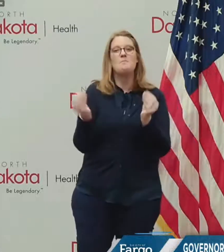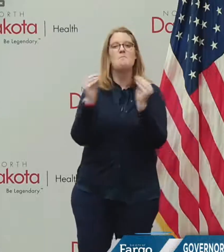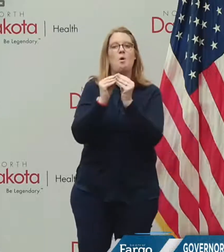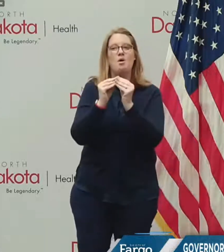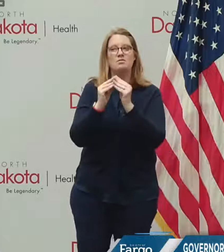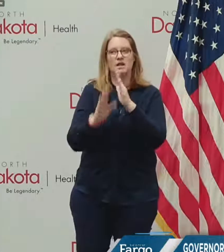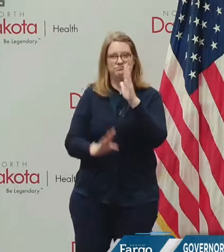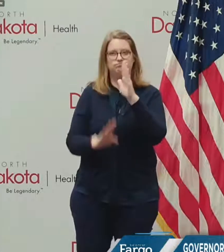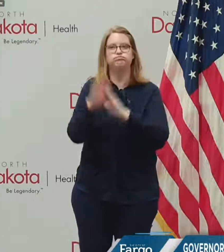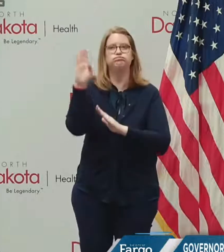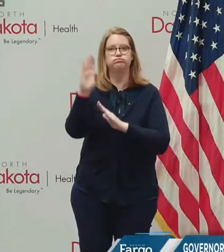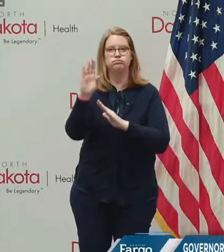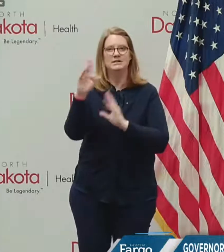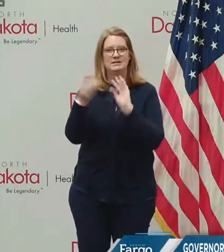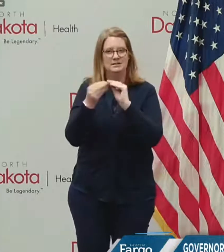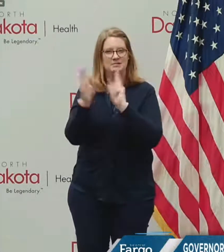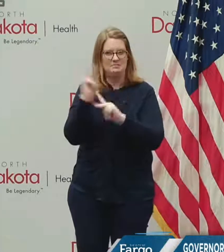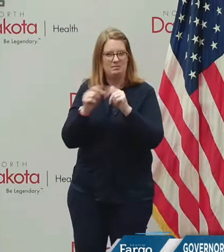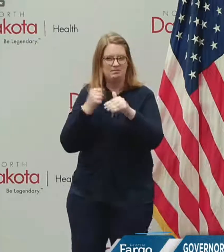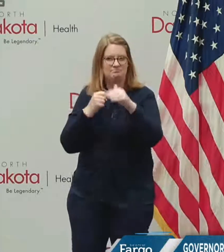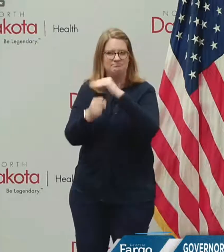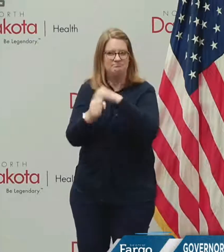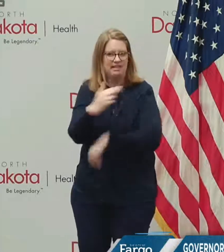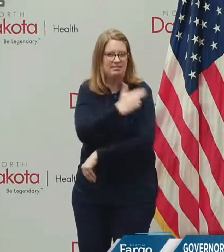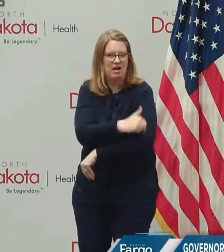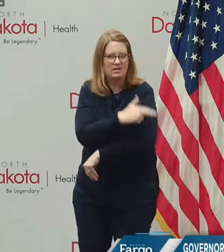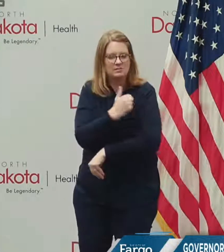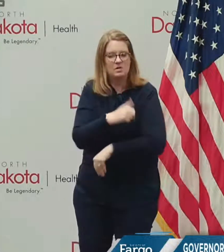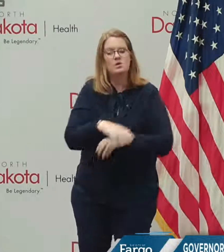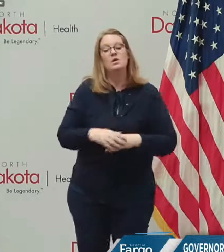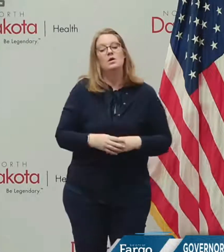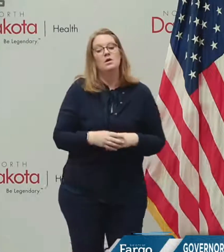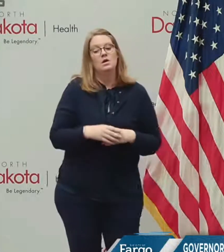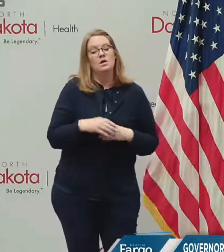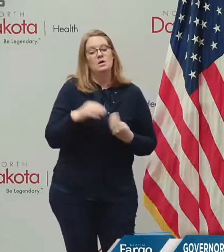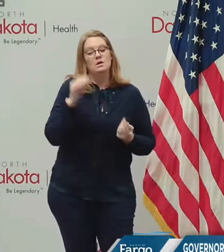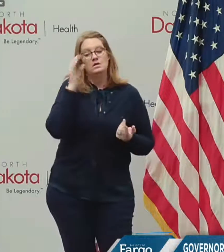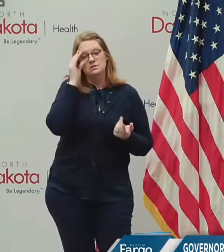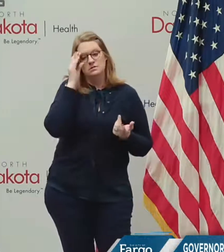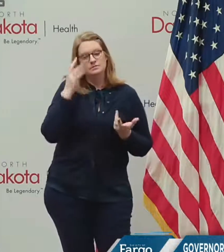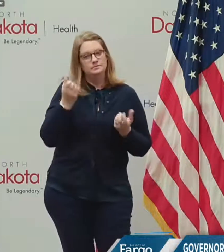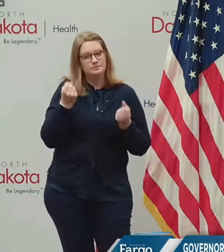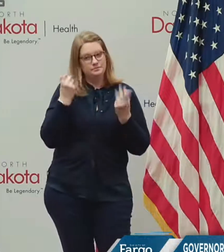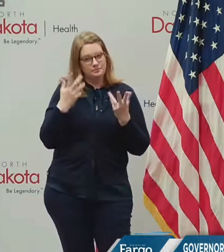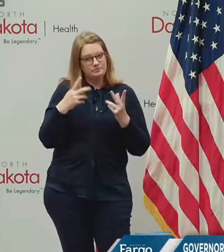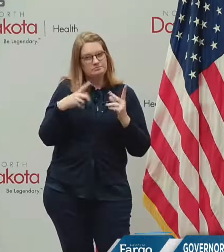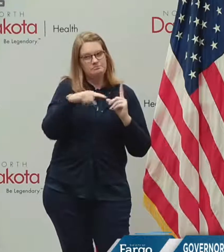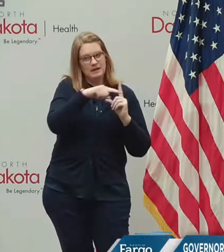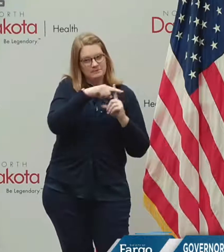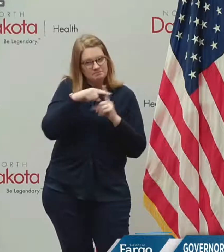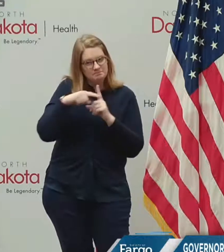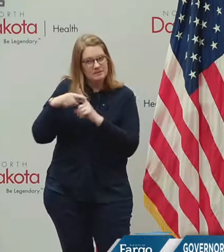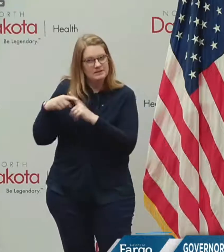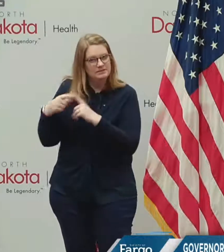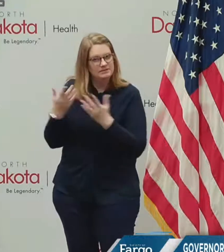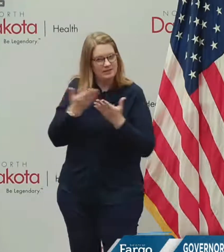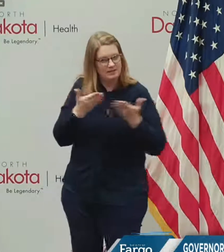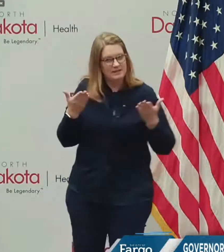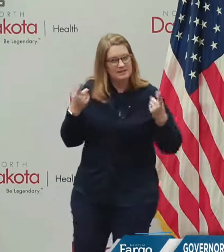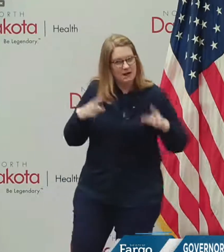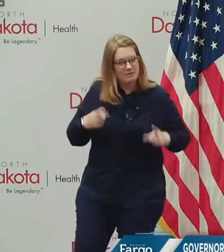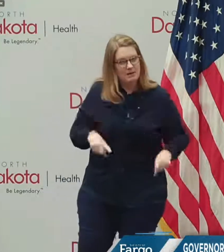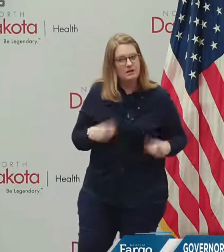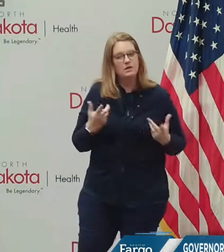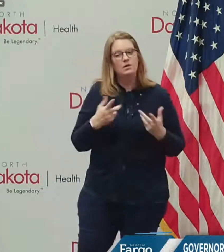all this, we've been seeing that there is many positive things happening in our state. We're seeing local